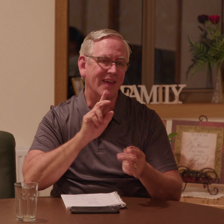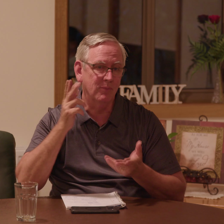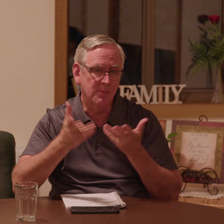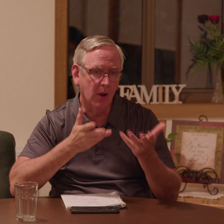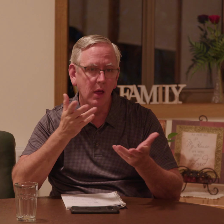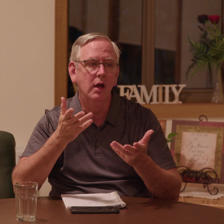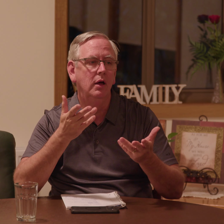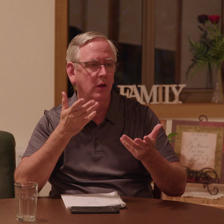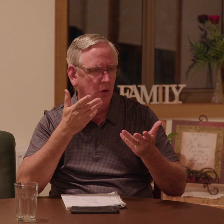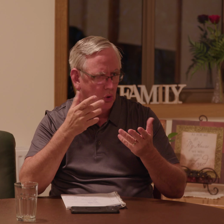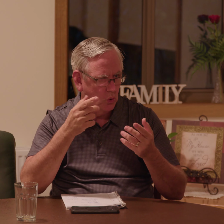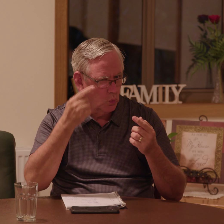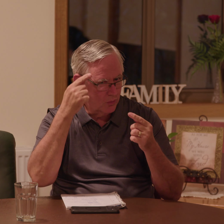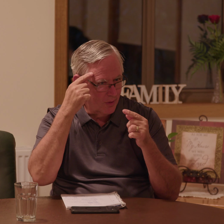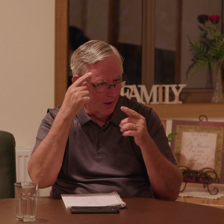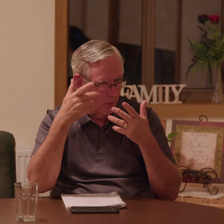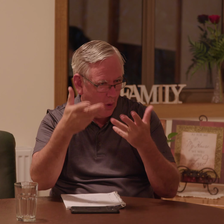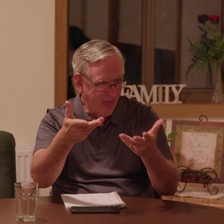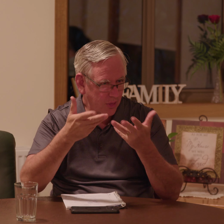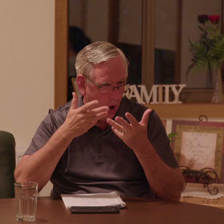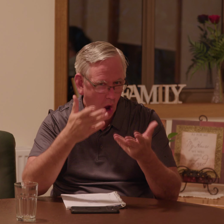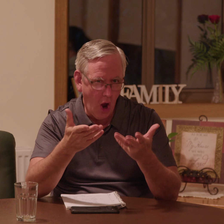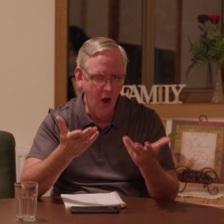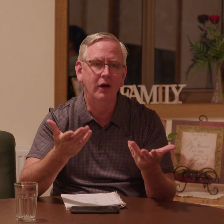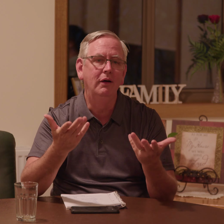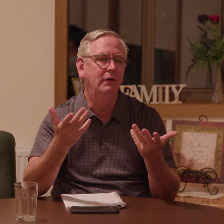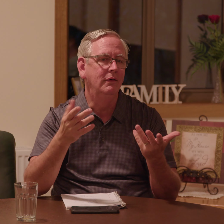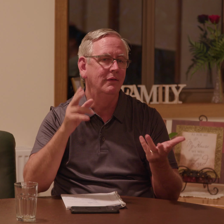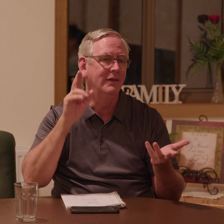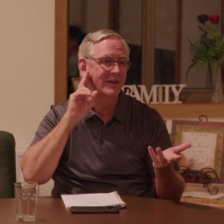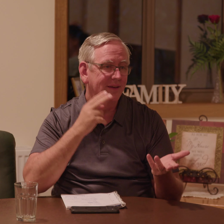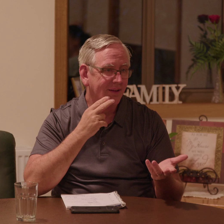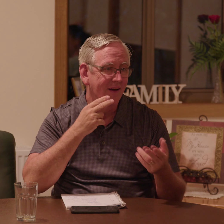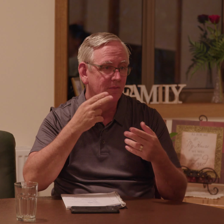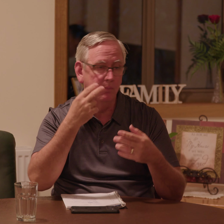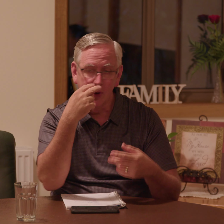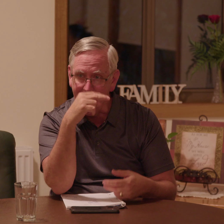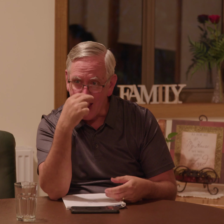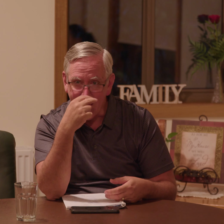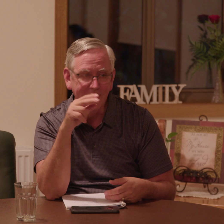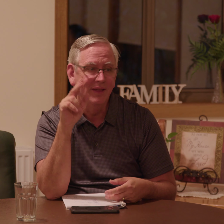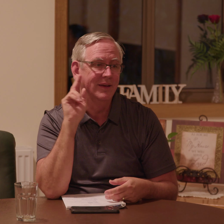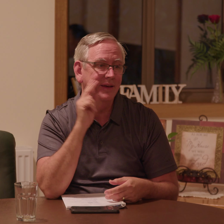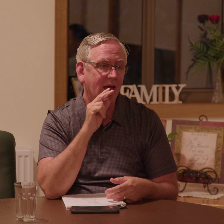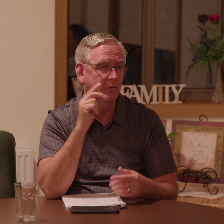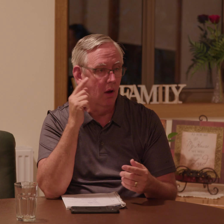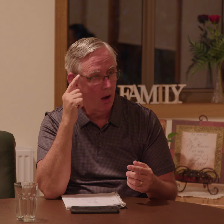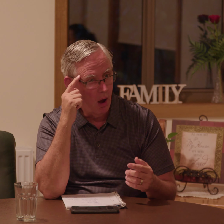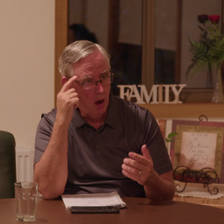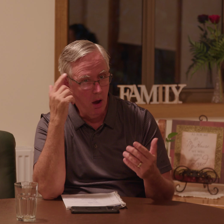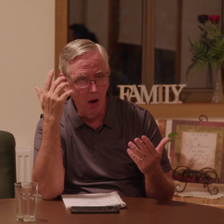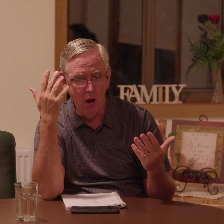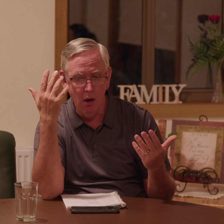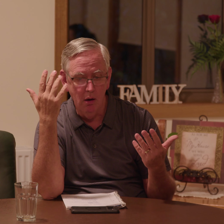that's the way we have to be with deaf people. We have to learn to think the way they are. There's deaf and